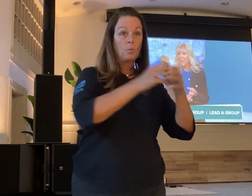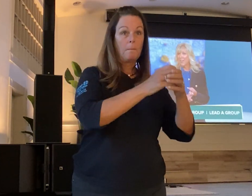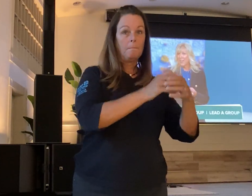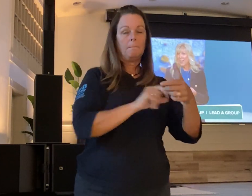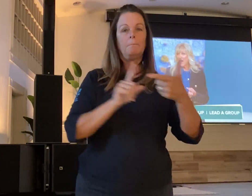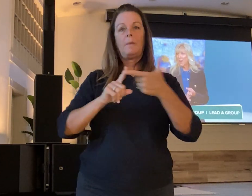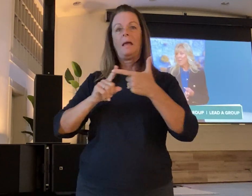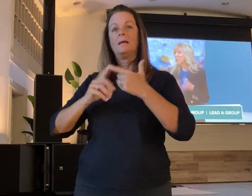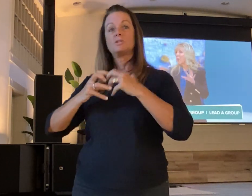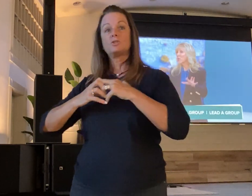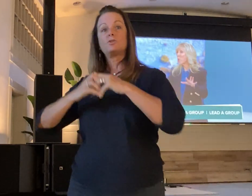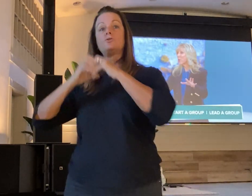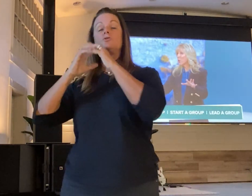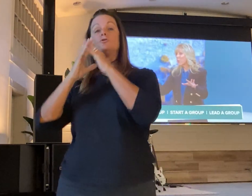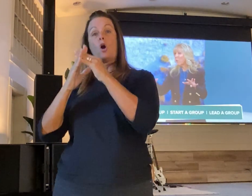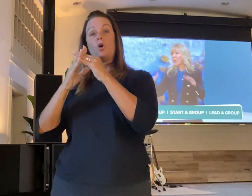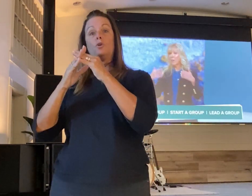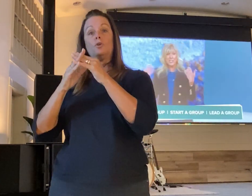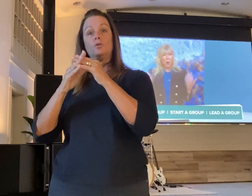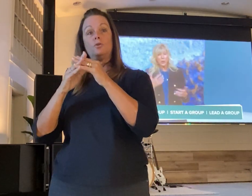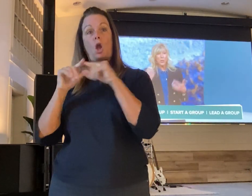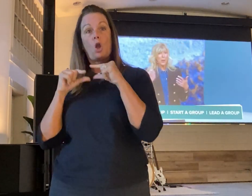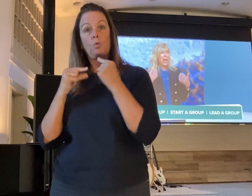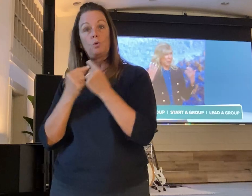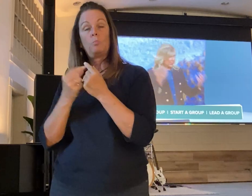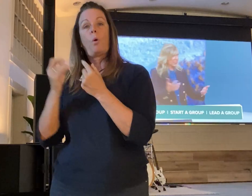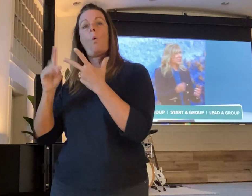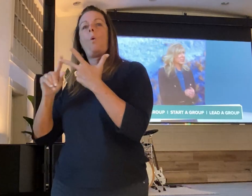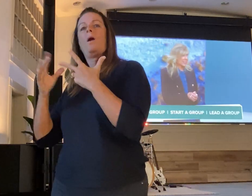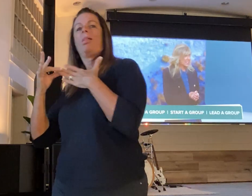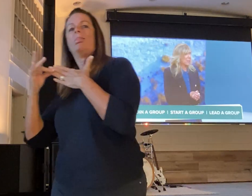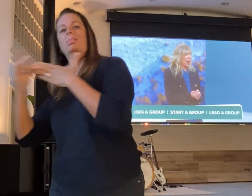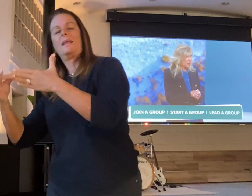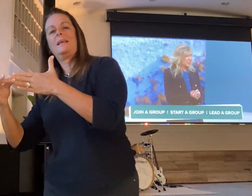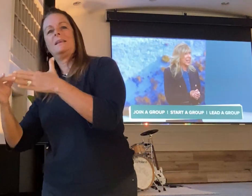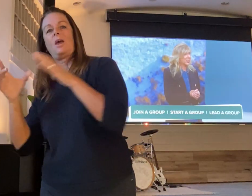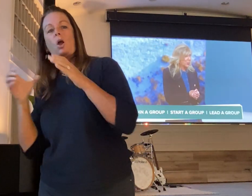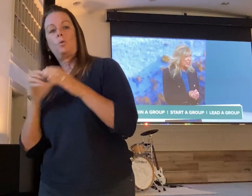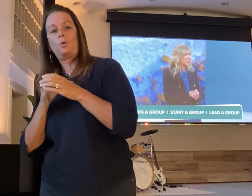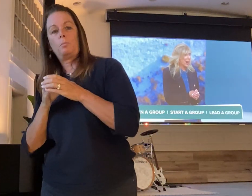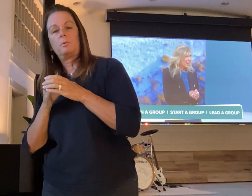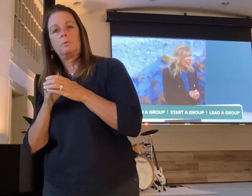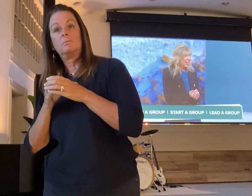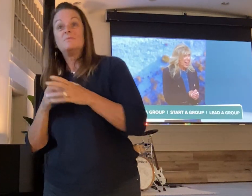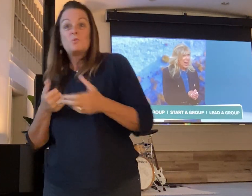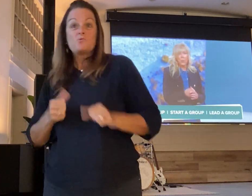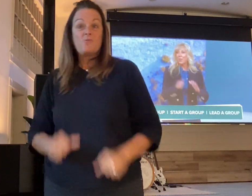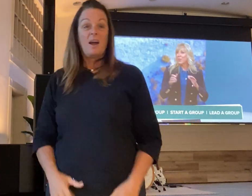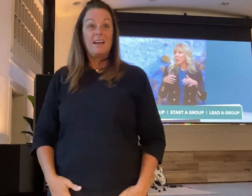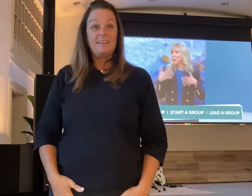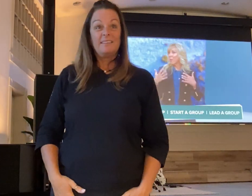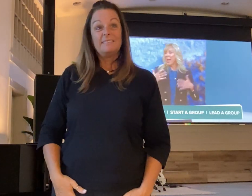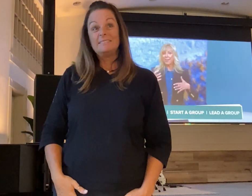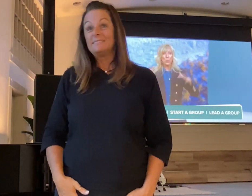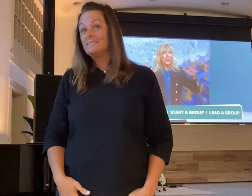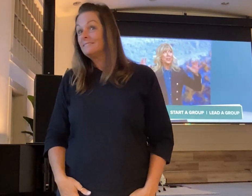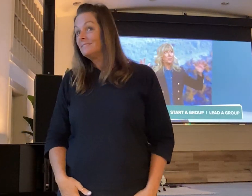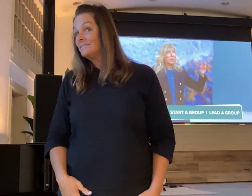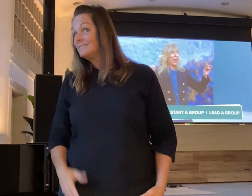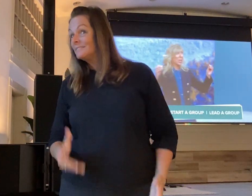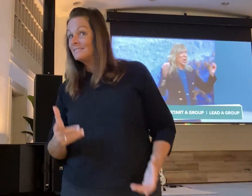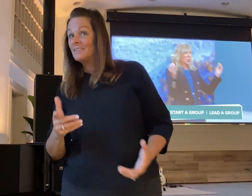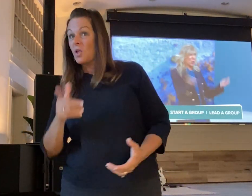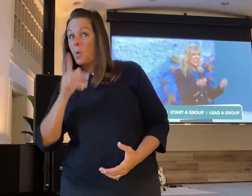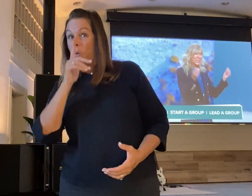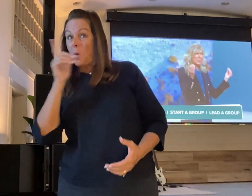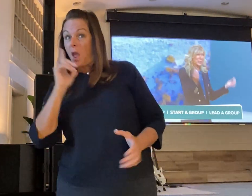group. If you've never joined a group before, you're a small group, I'm asking you to step out, take the risk, right? And you might be asking,